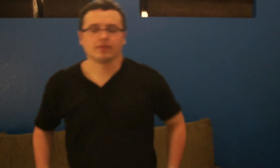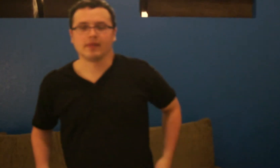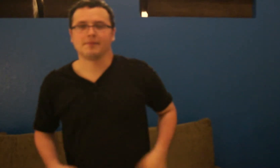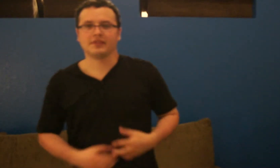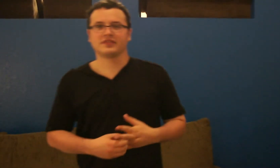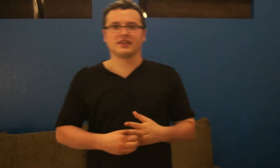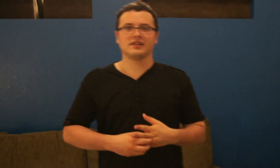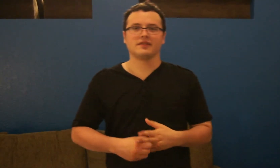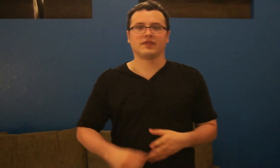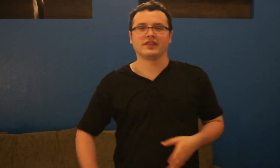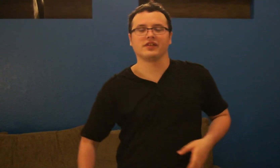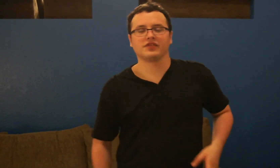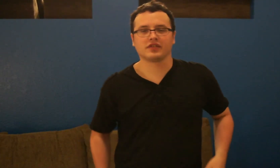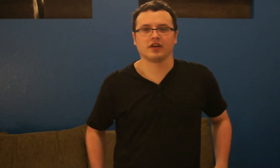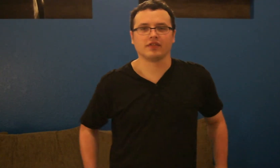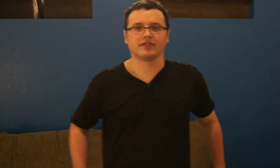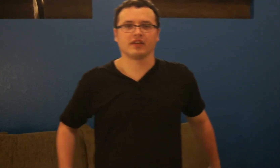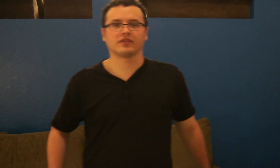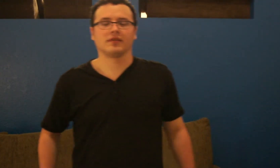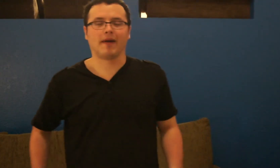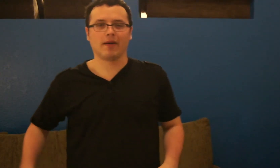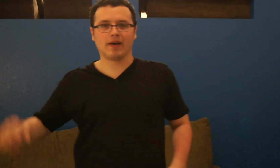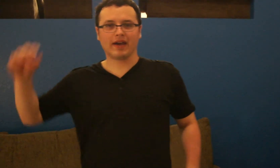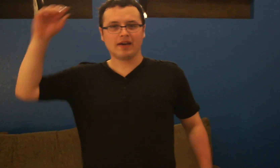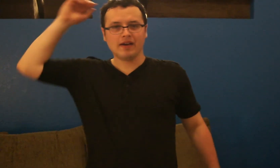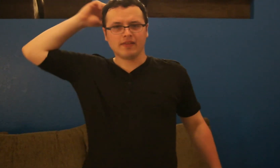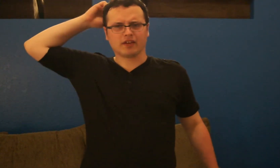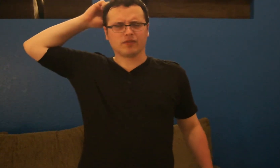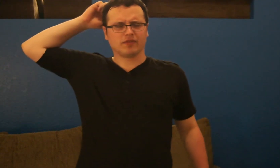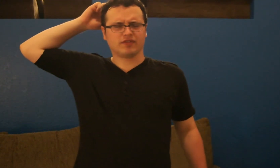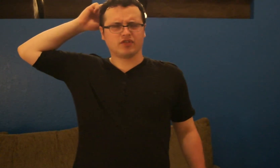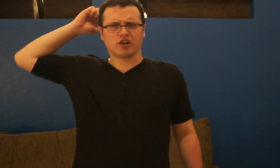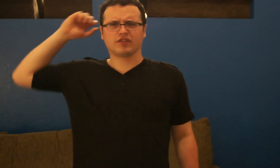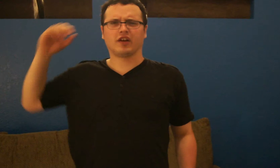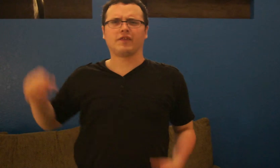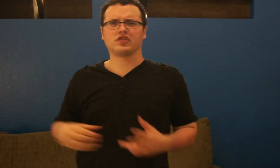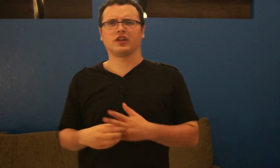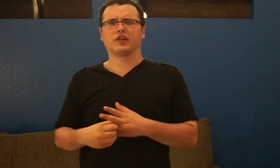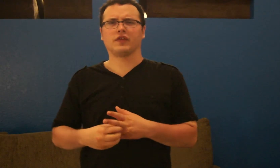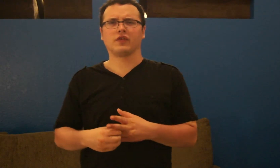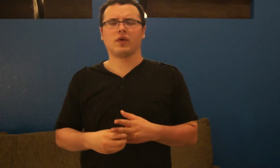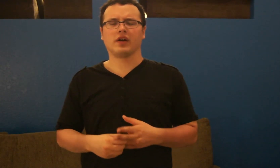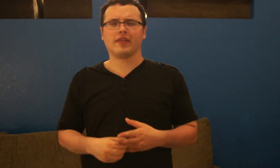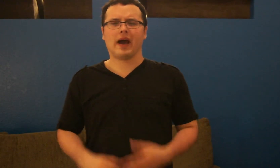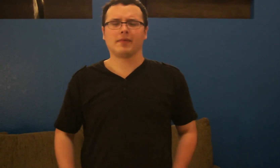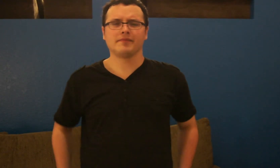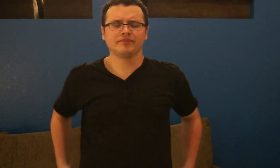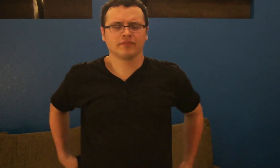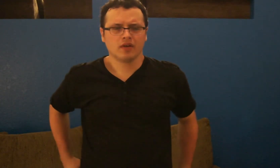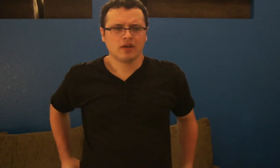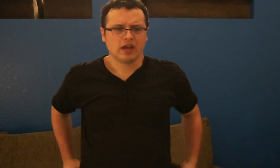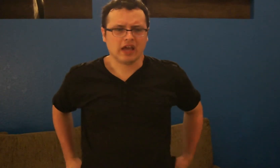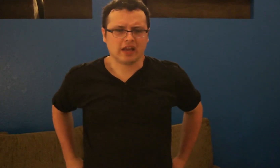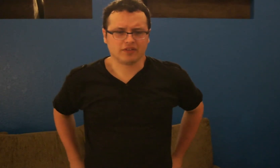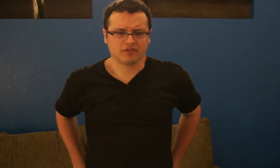It's from Limpbizkit, Frienduras, called the song's called My Way. It's from the Chocolate Starfish Lawn Dark Flavored Water album. And it's one